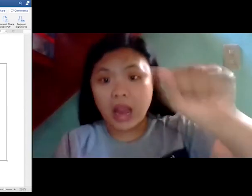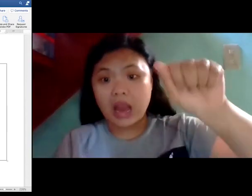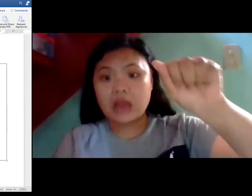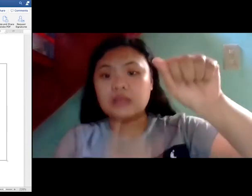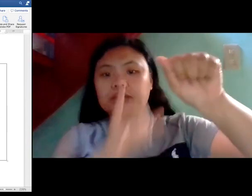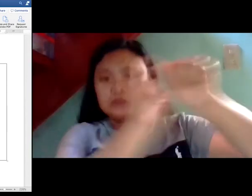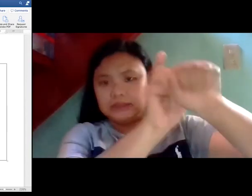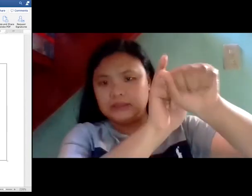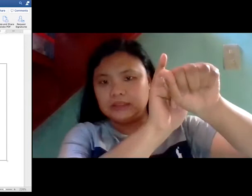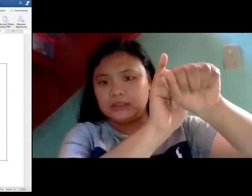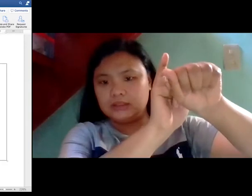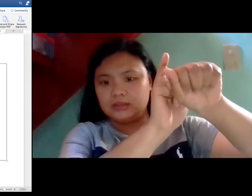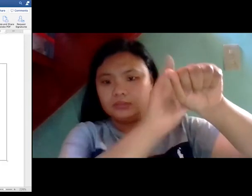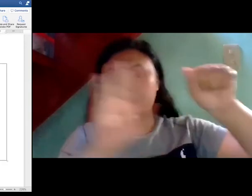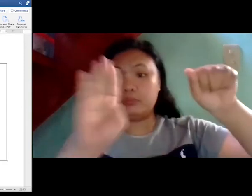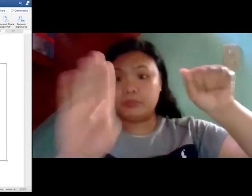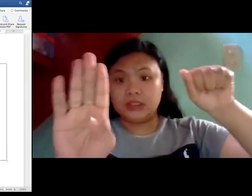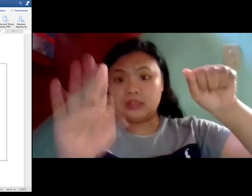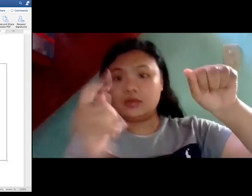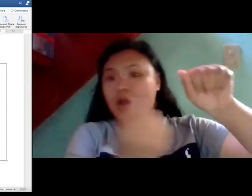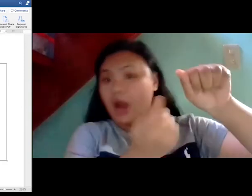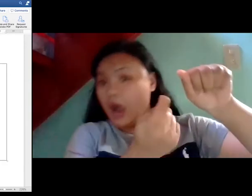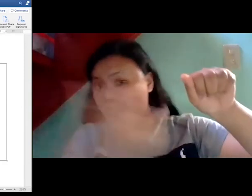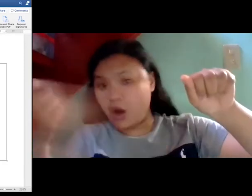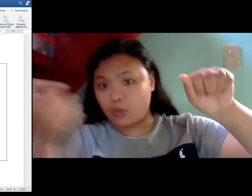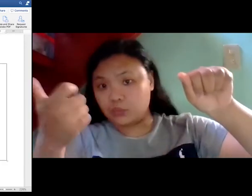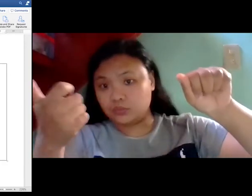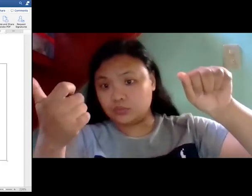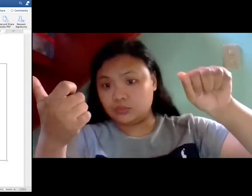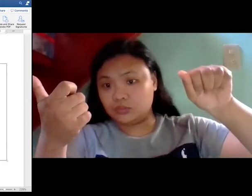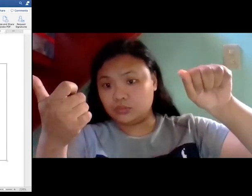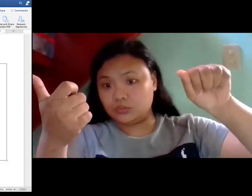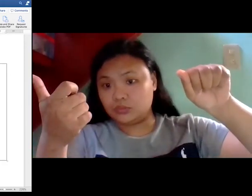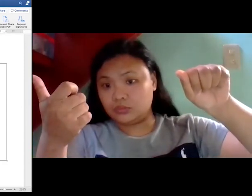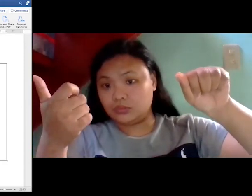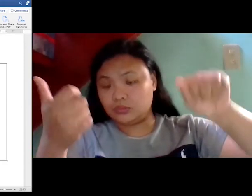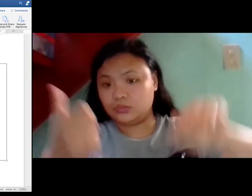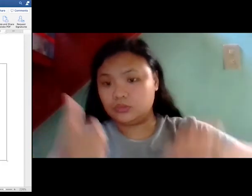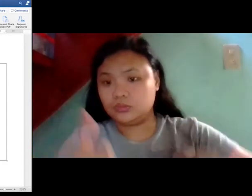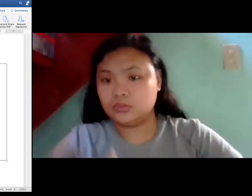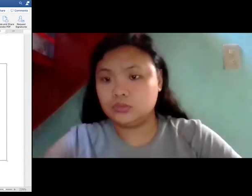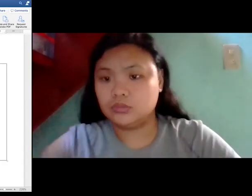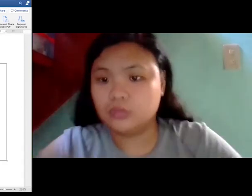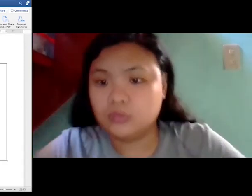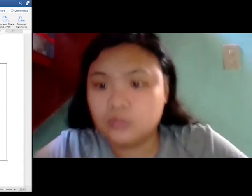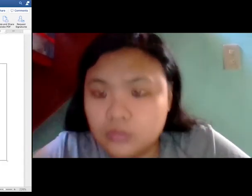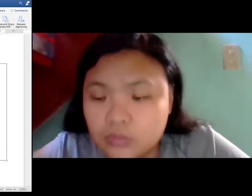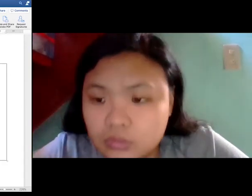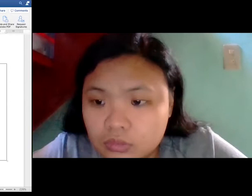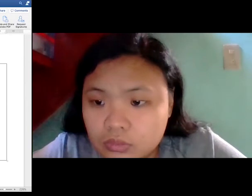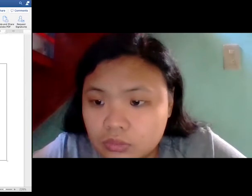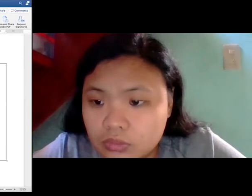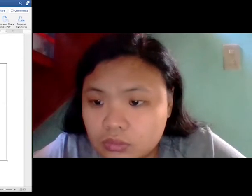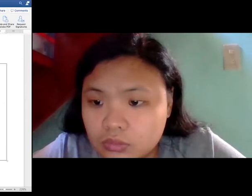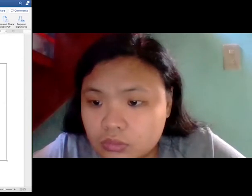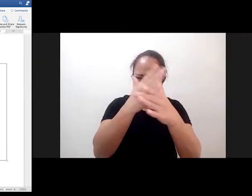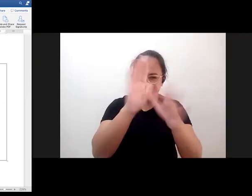Sorry, confusion. Get rid of or keep? Well, okay. Uh, Can Woody interrupt for a get rid second? of.